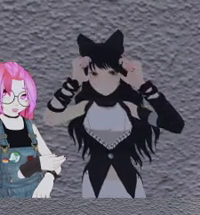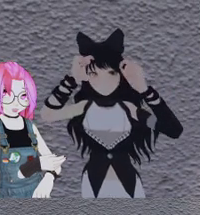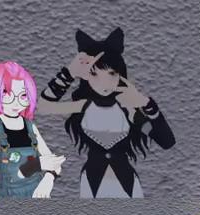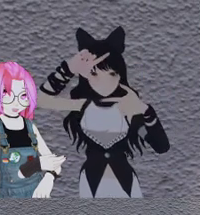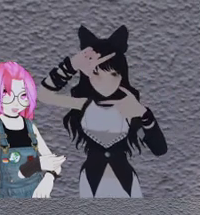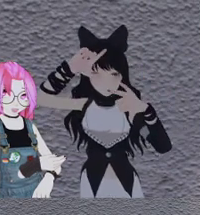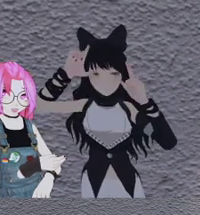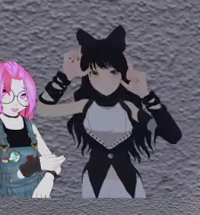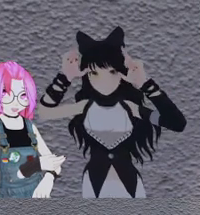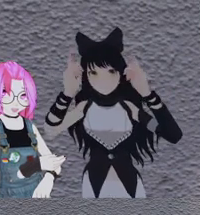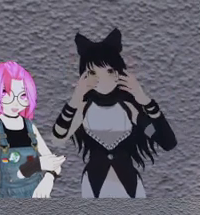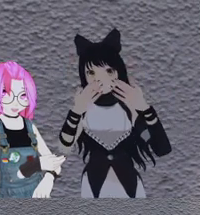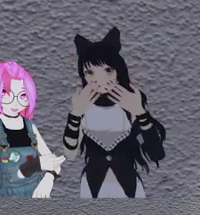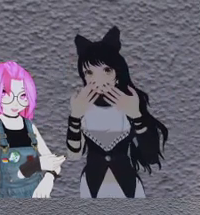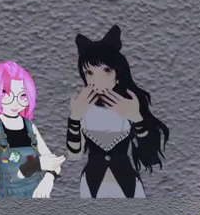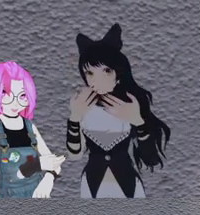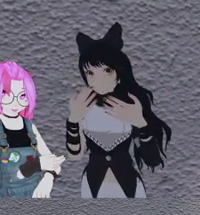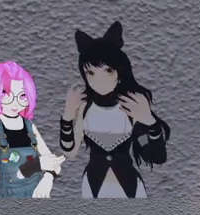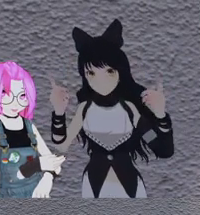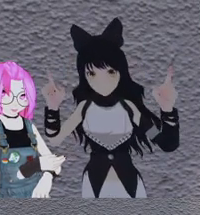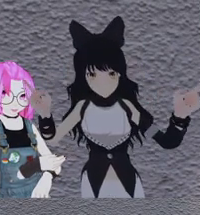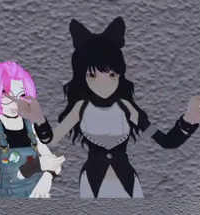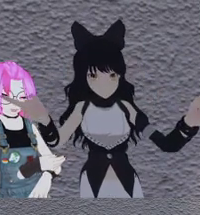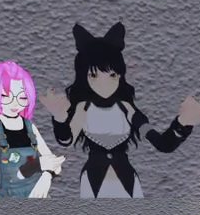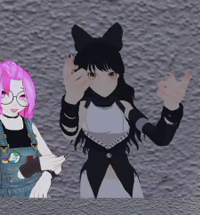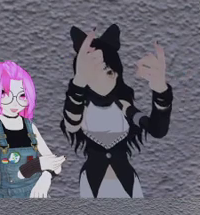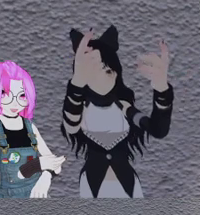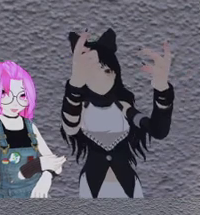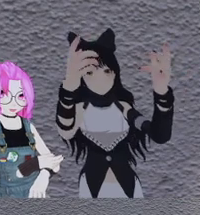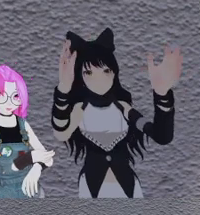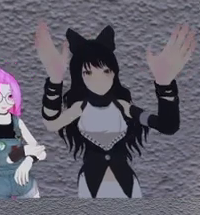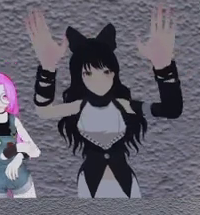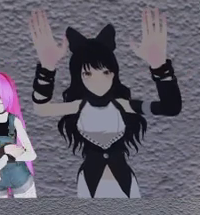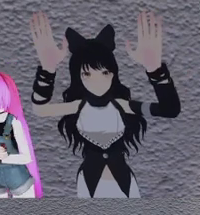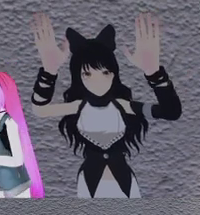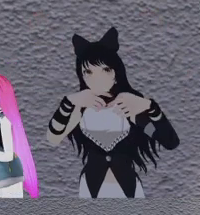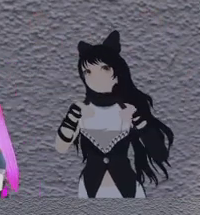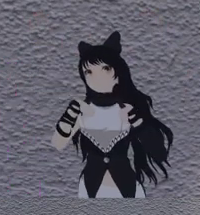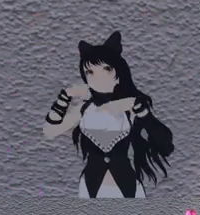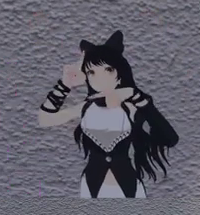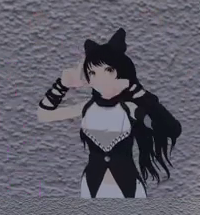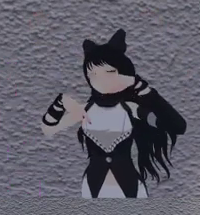right over there in front of the wall, and we'll take a photo with us. All right, thank you. Let's all go.